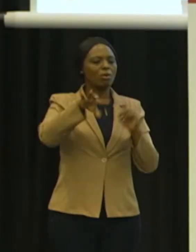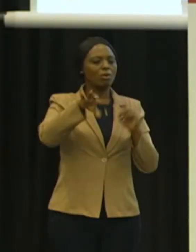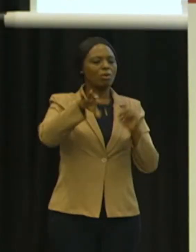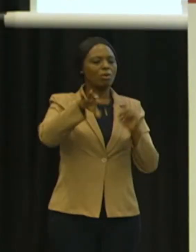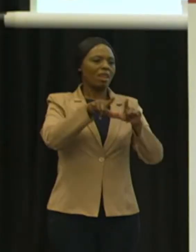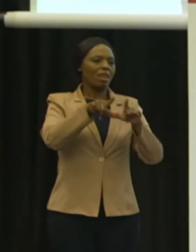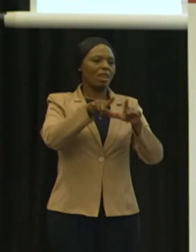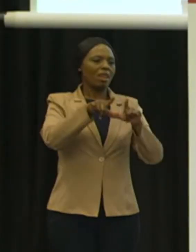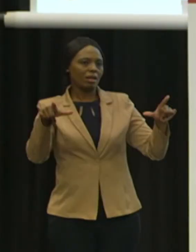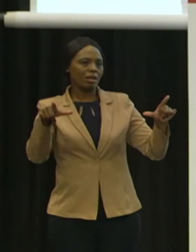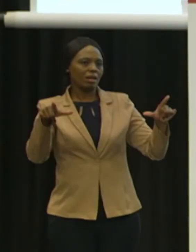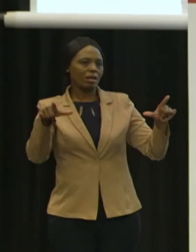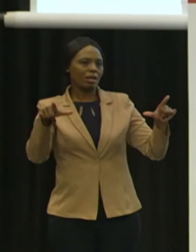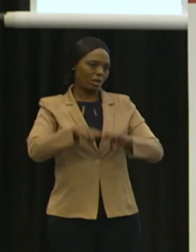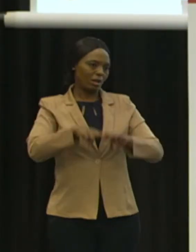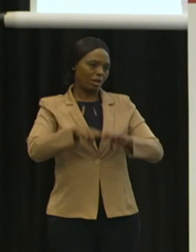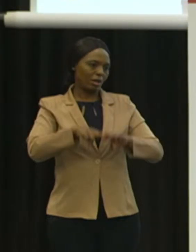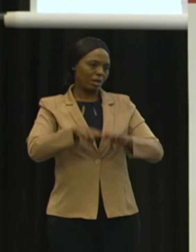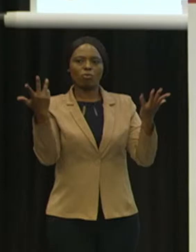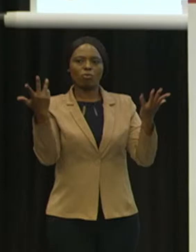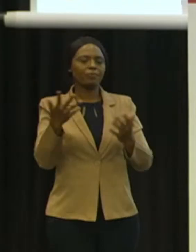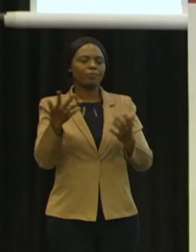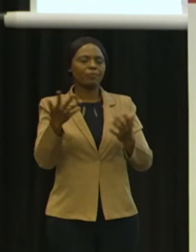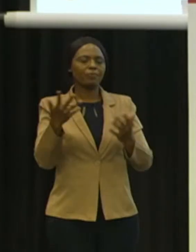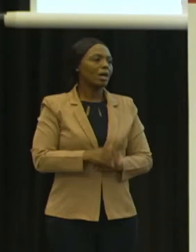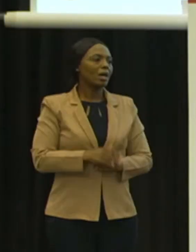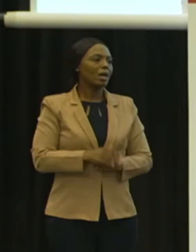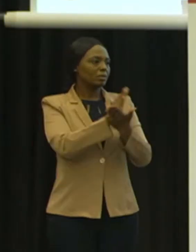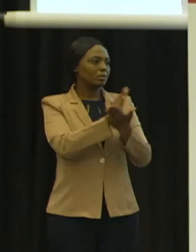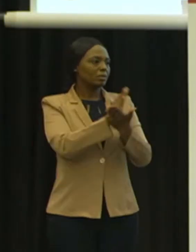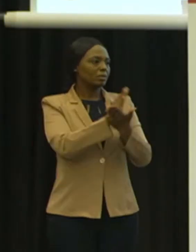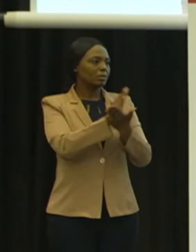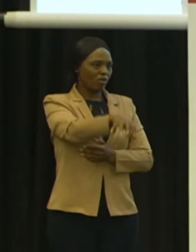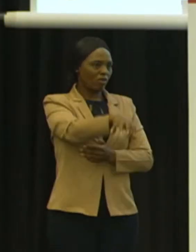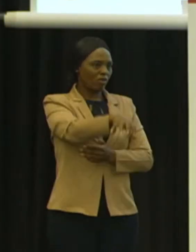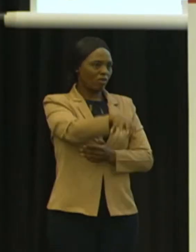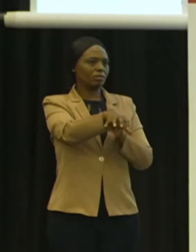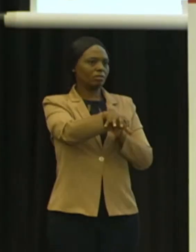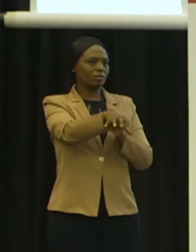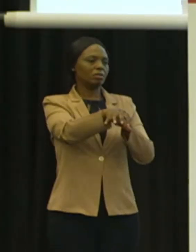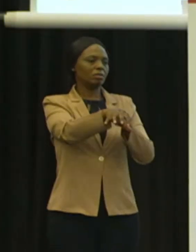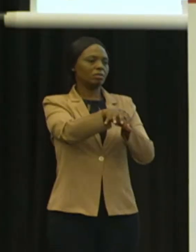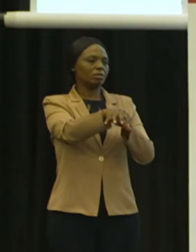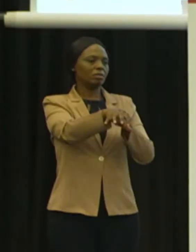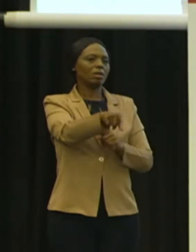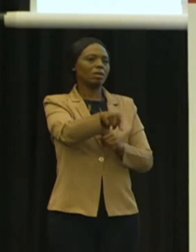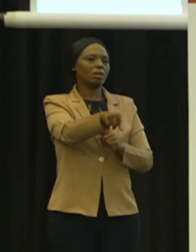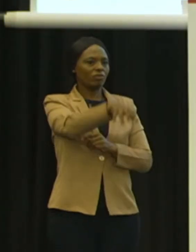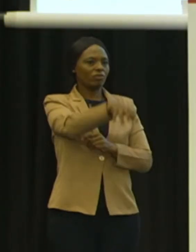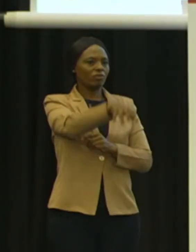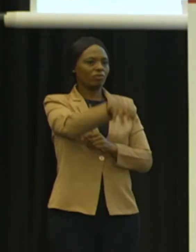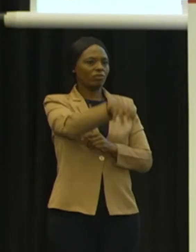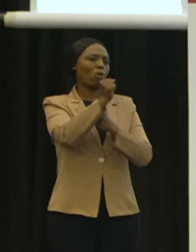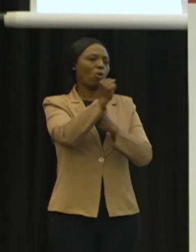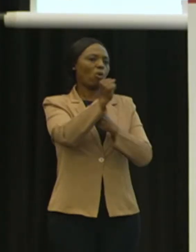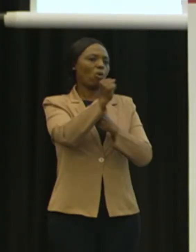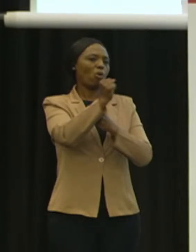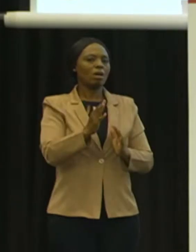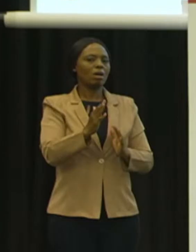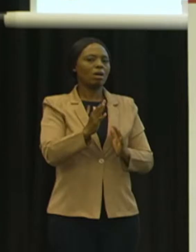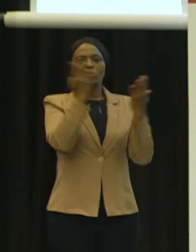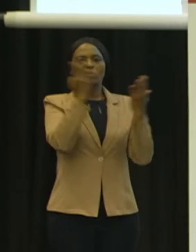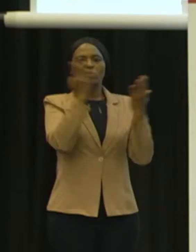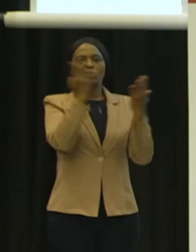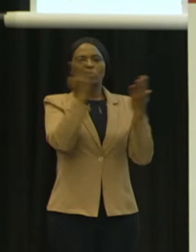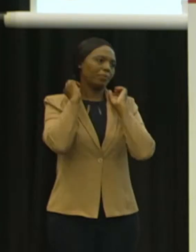from. It was clear that some of the provinces, the provincial offices are not functioning, and we got a